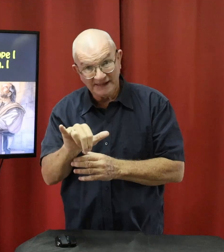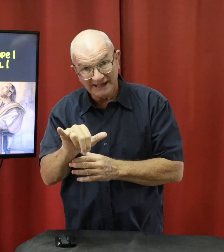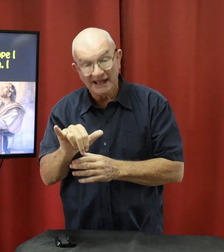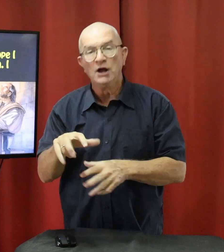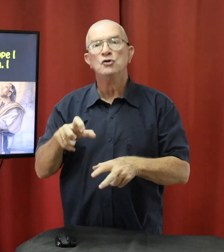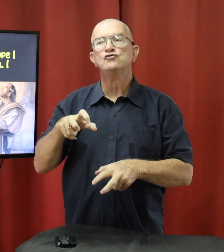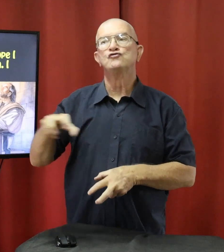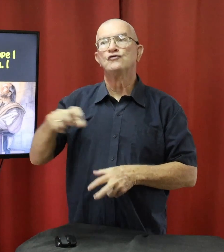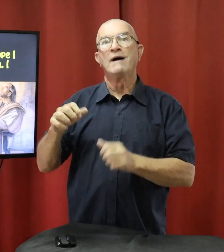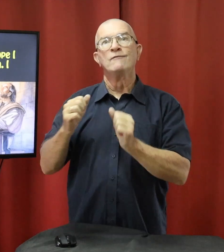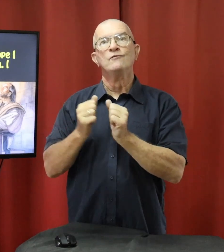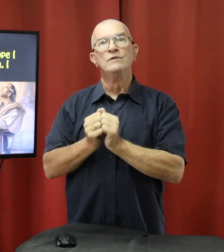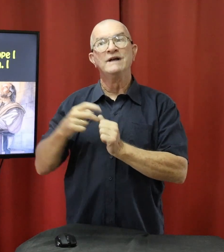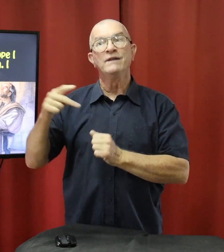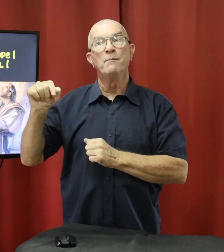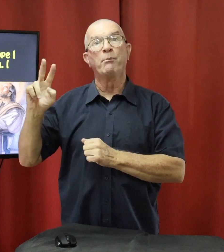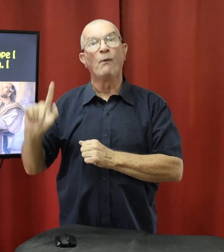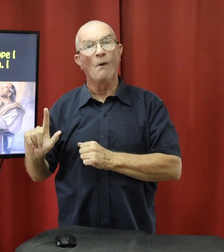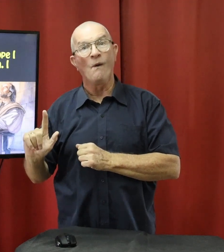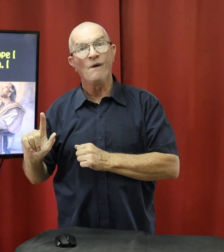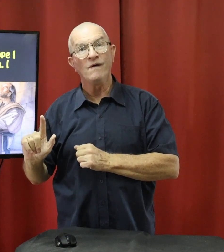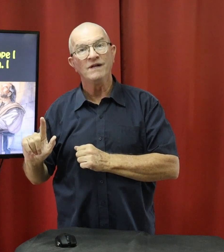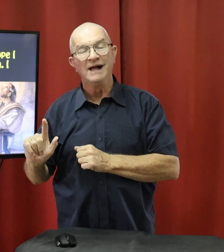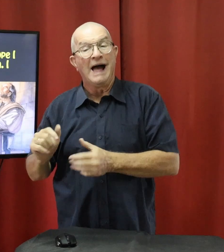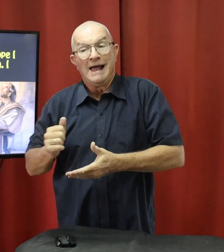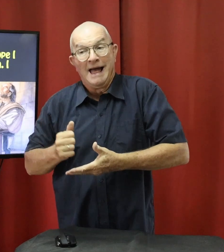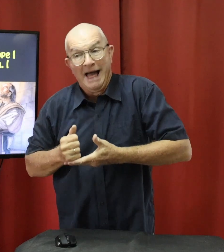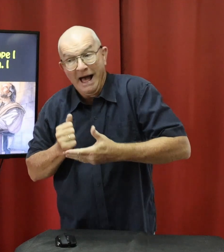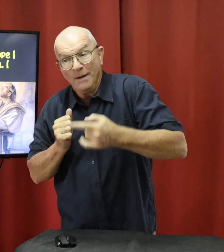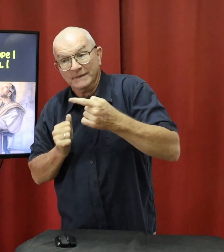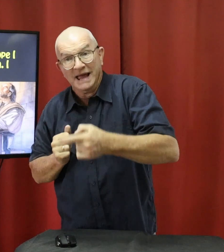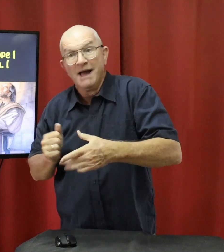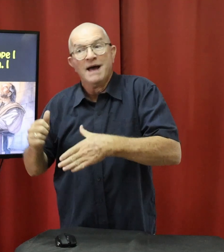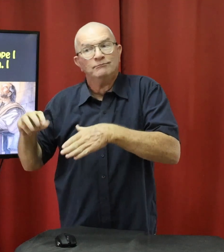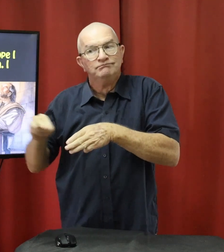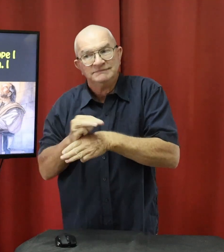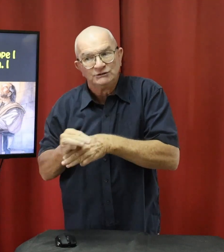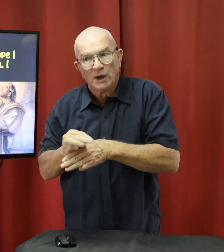You see that Timothy traveled around with Paul and helped him